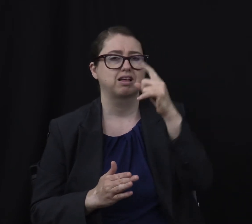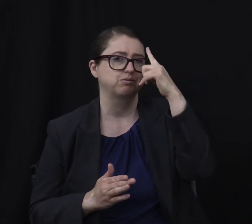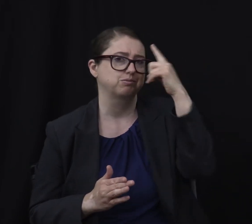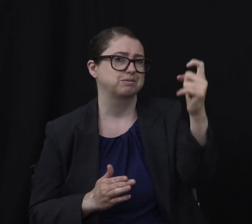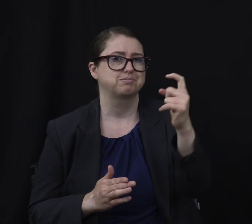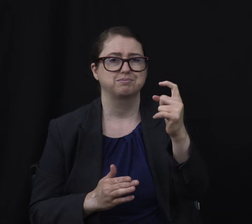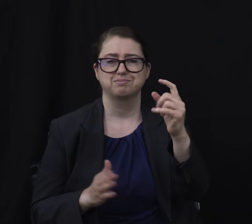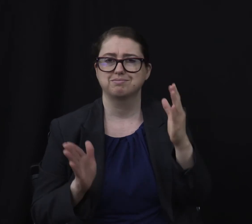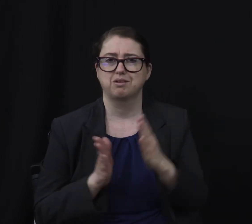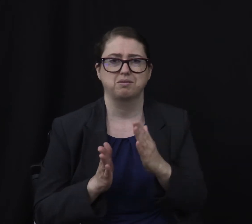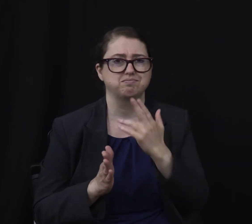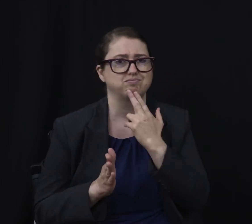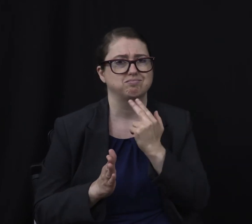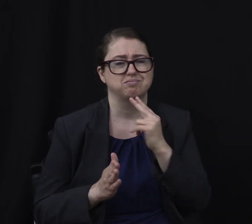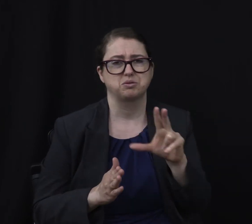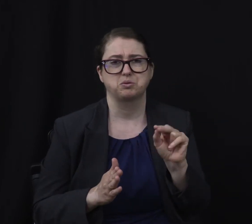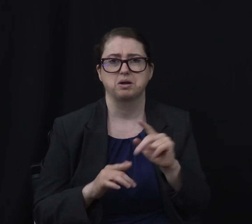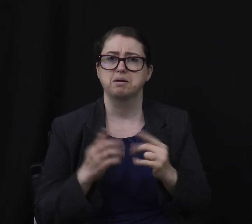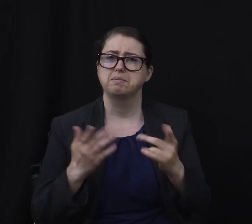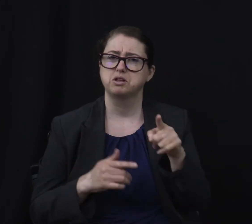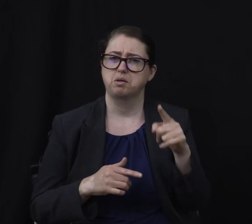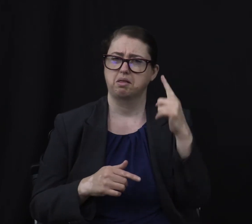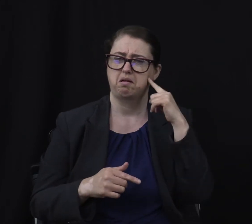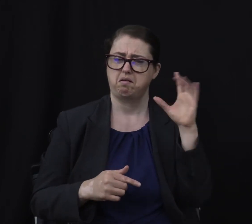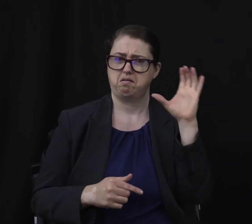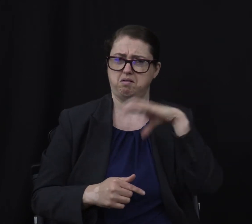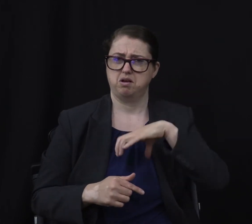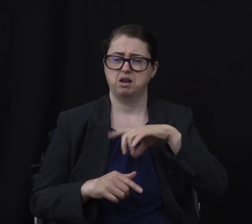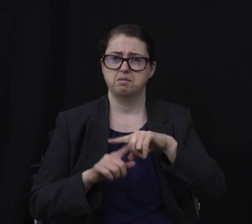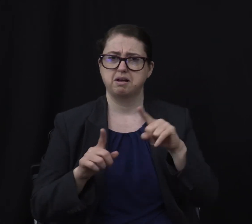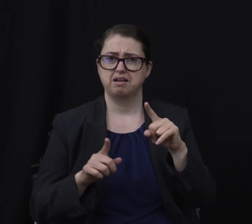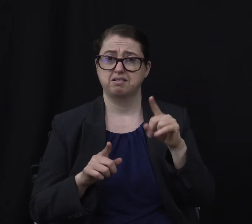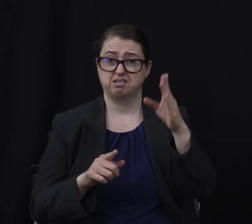may be a little strange for you to think that God even dreams at all.